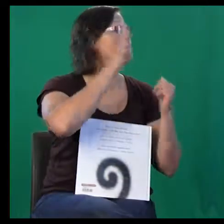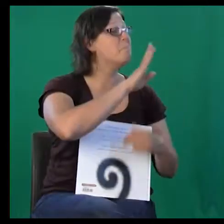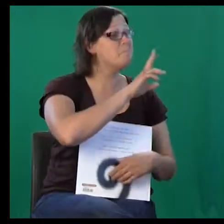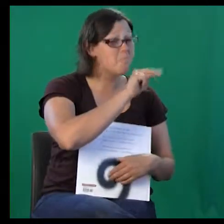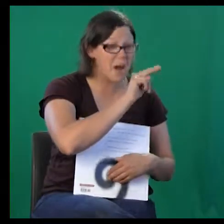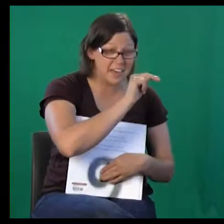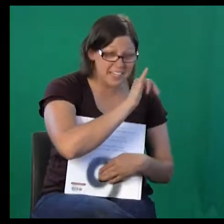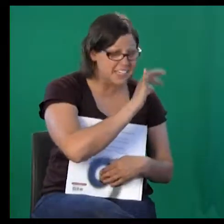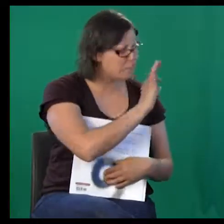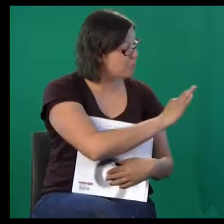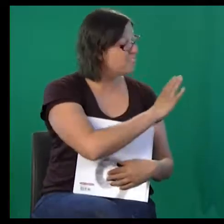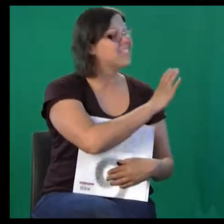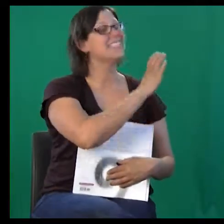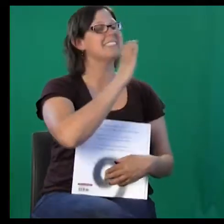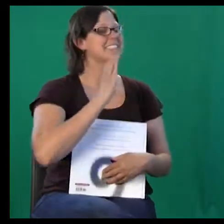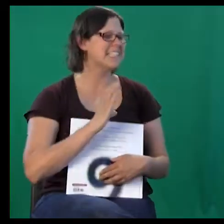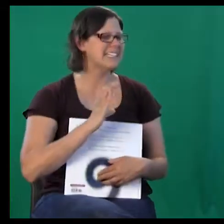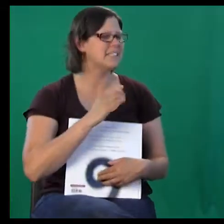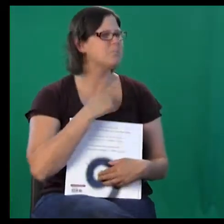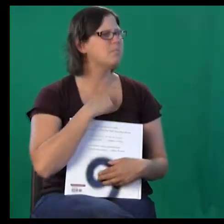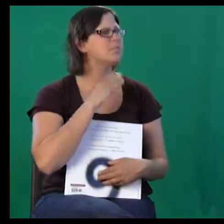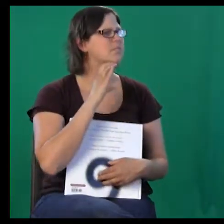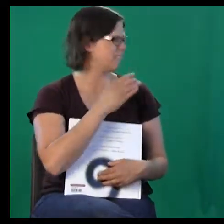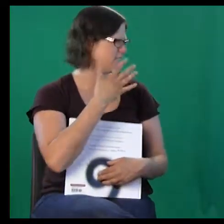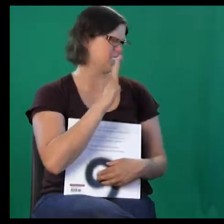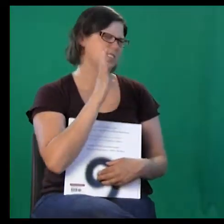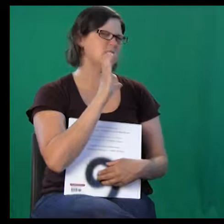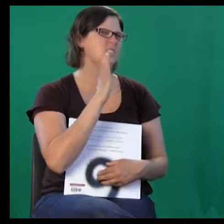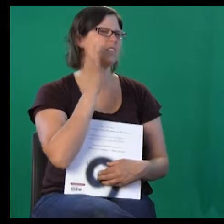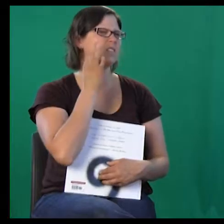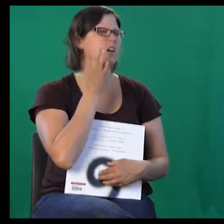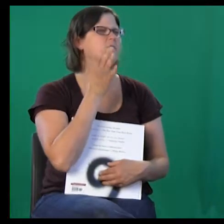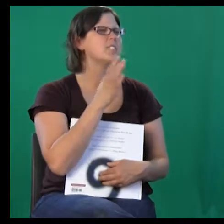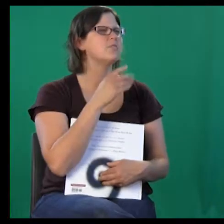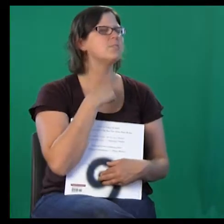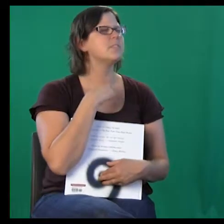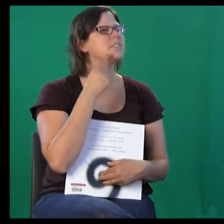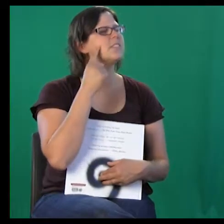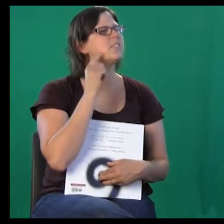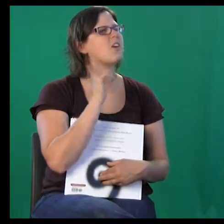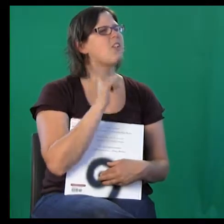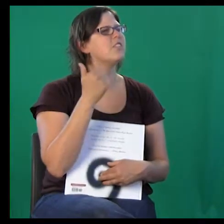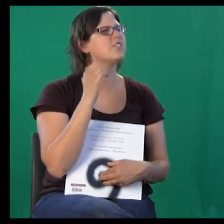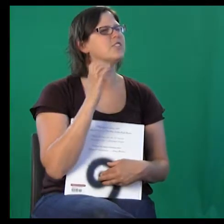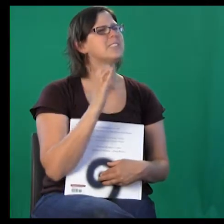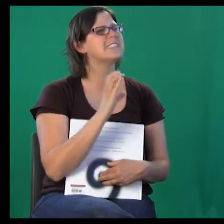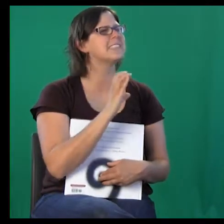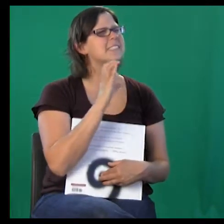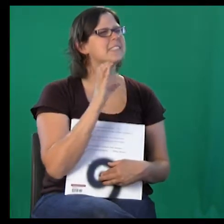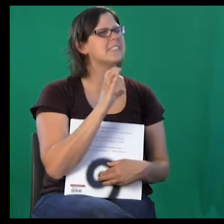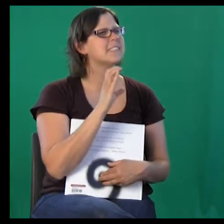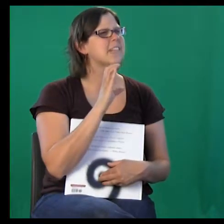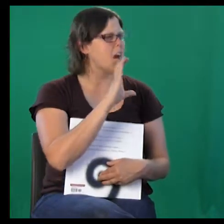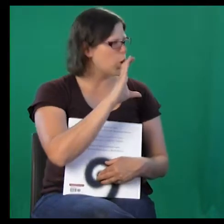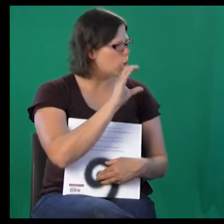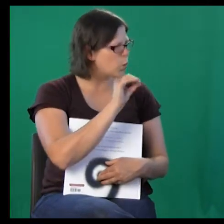Bunny. Oh, all right. Perfect. Bunny. Okay, I'm C. Let me think. You already mentioned cat. What's another animal that begins